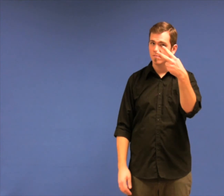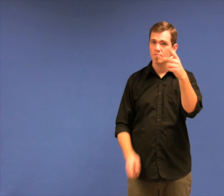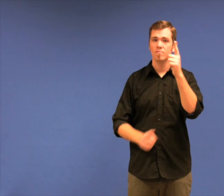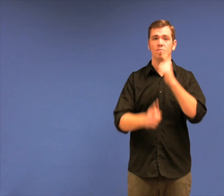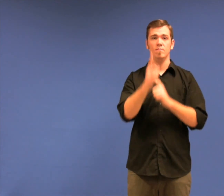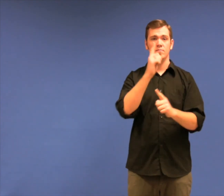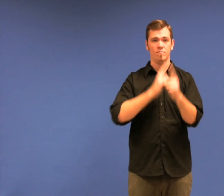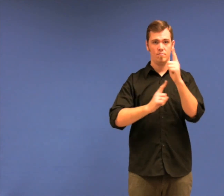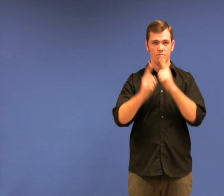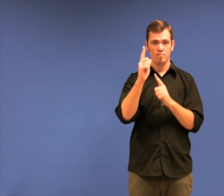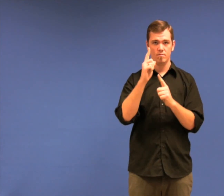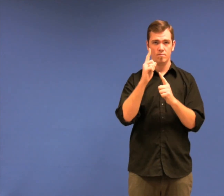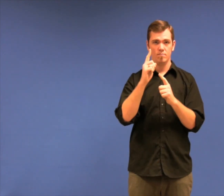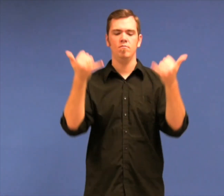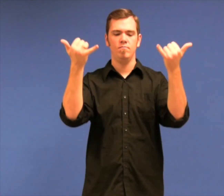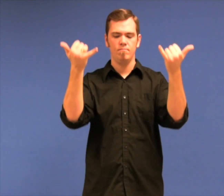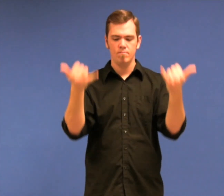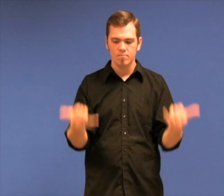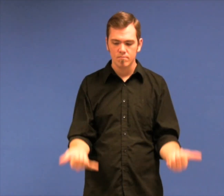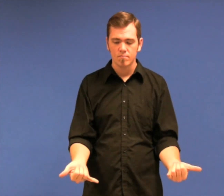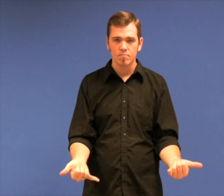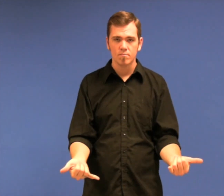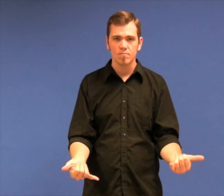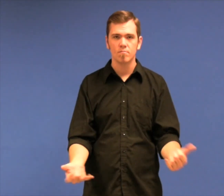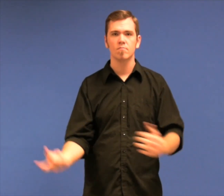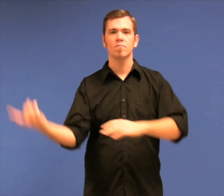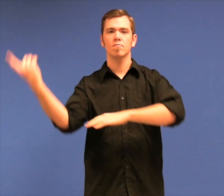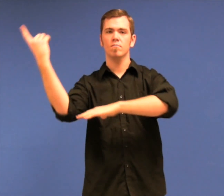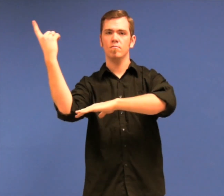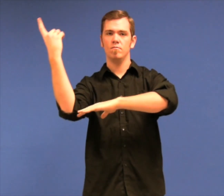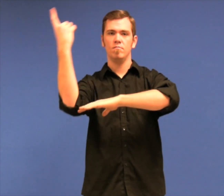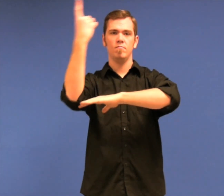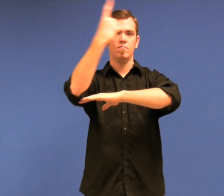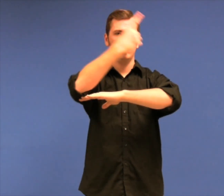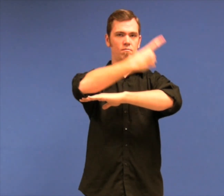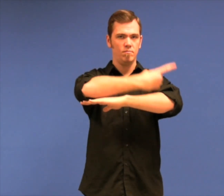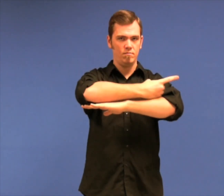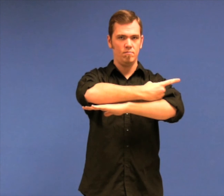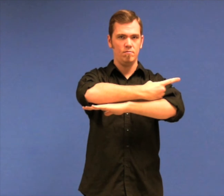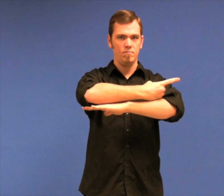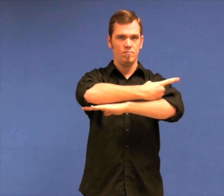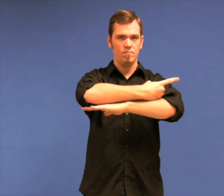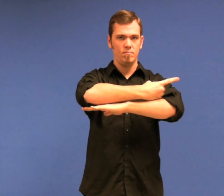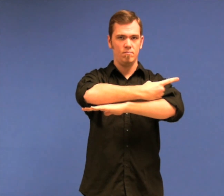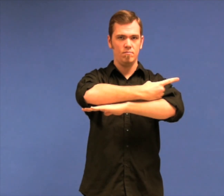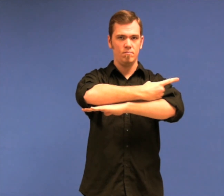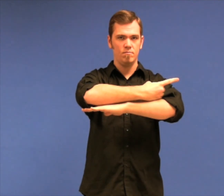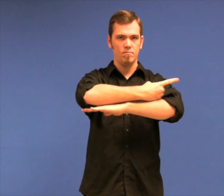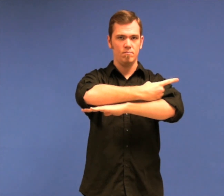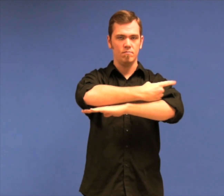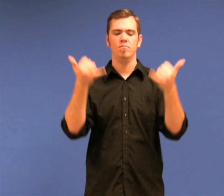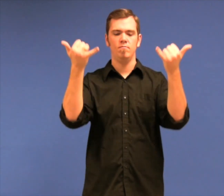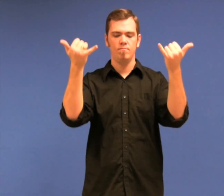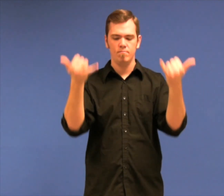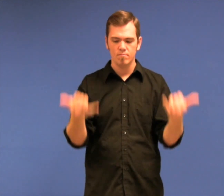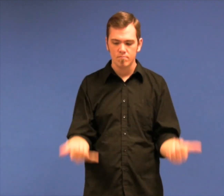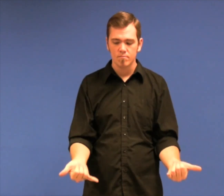There are two signs for today. There's now, and then the sign day, which is a D hand. So